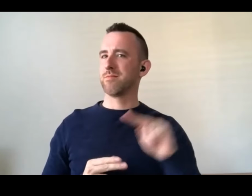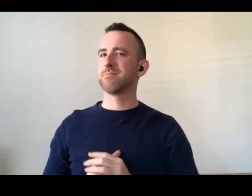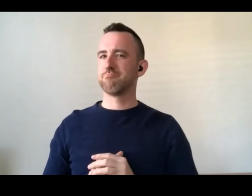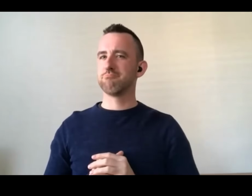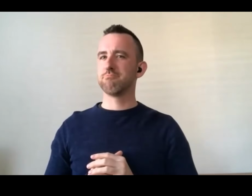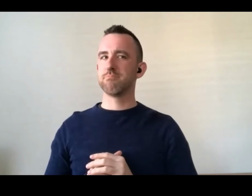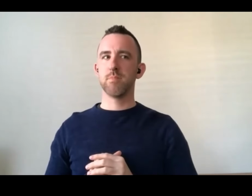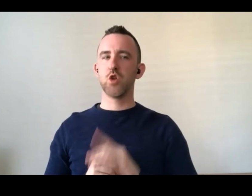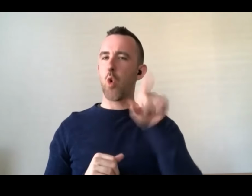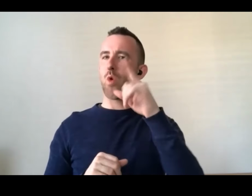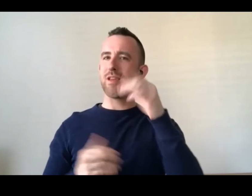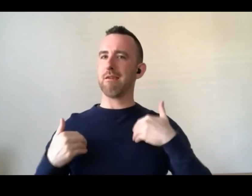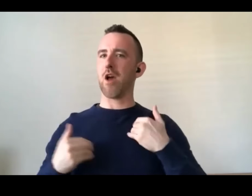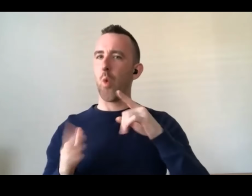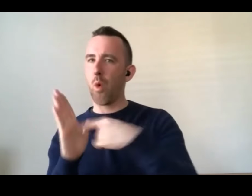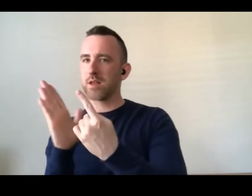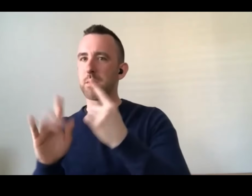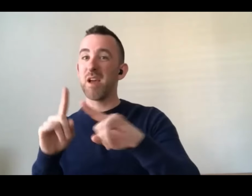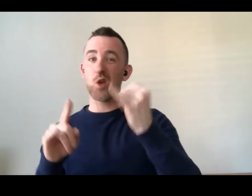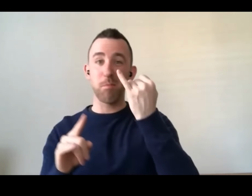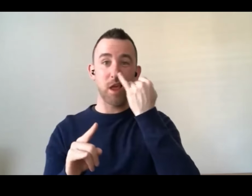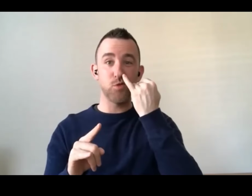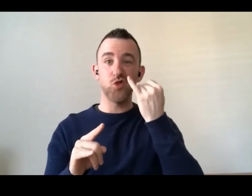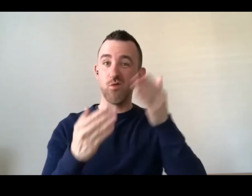you're only young once, but you can be immature the rest of your life.